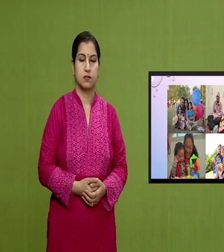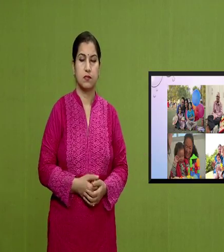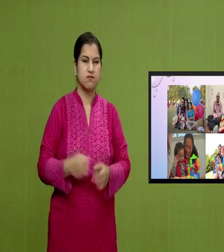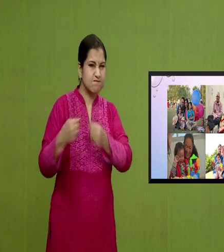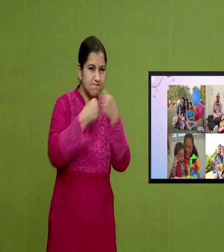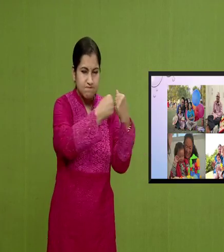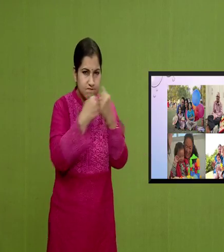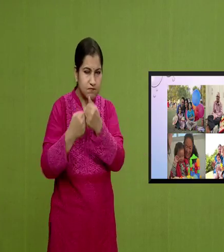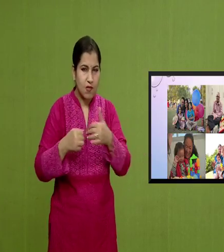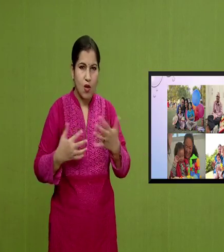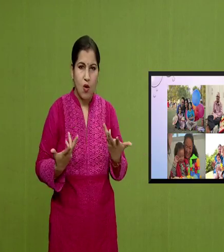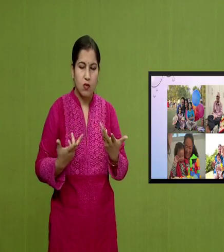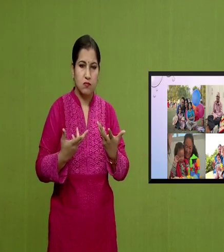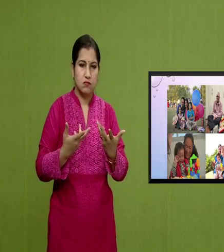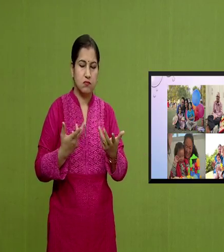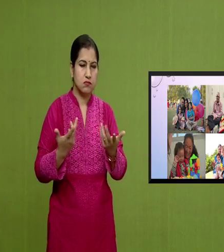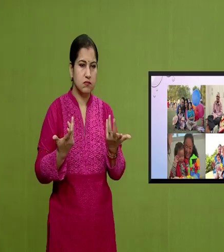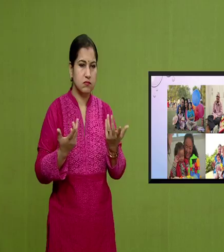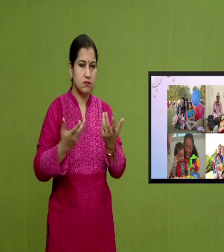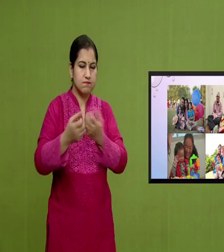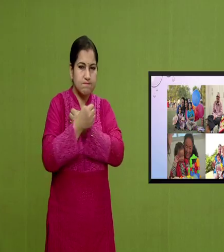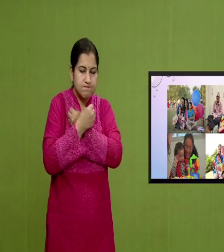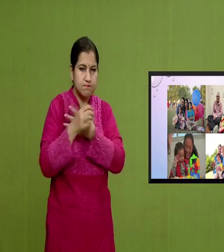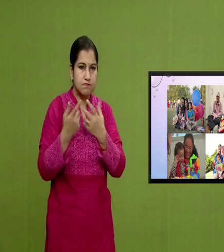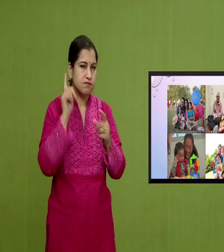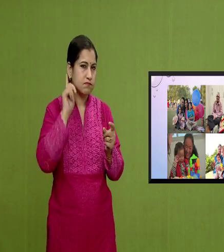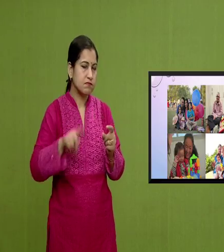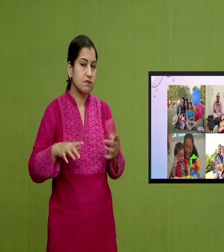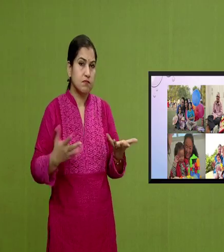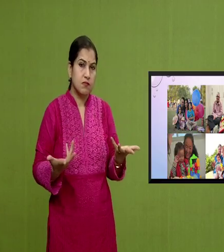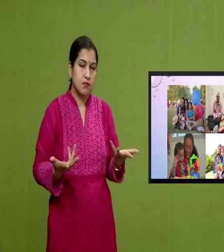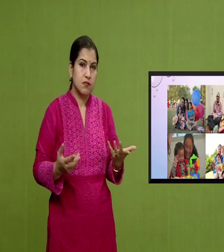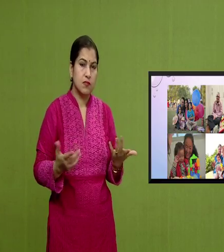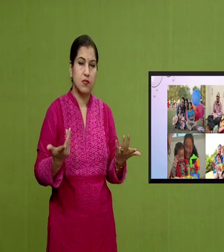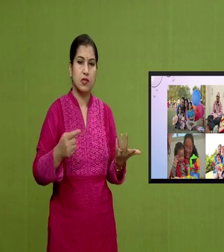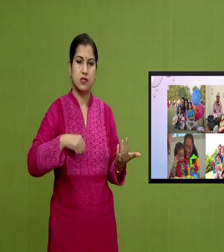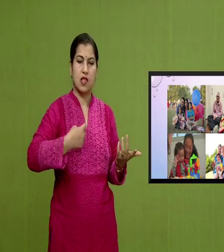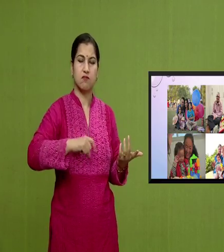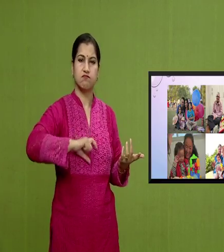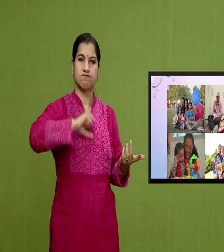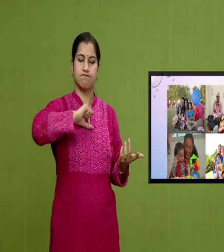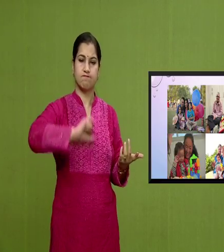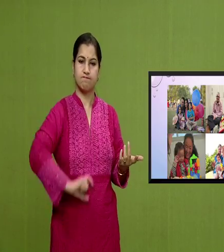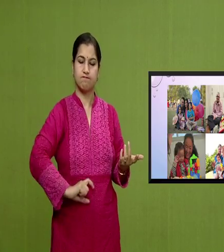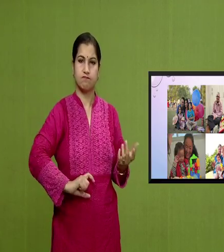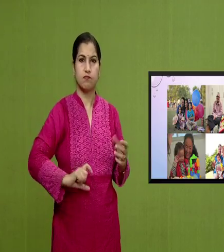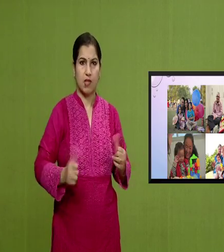and disharmony can lead to low self esteem and